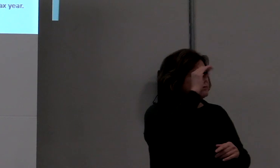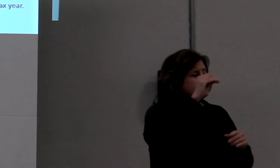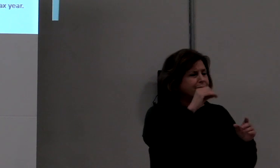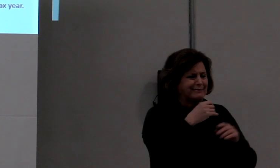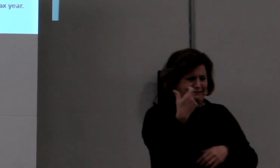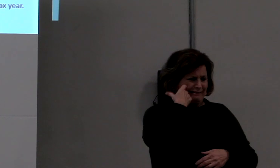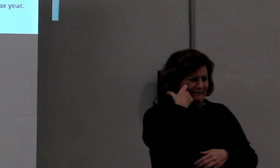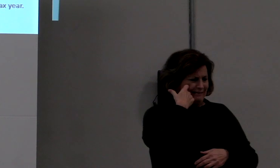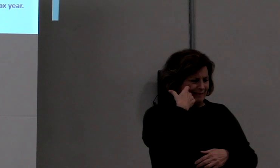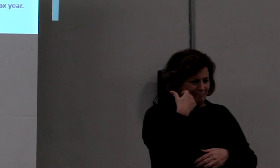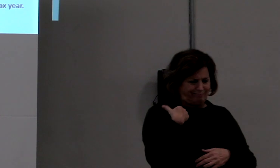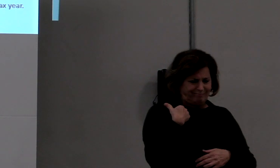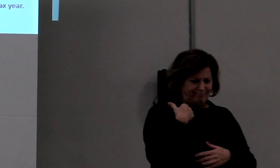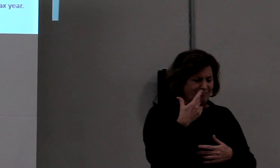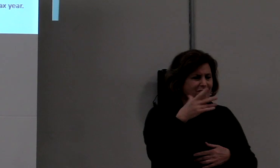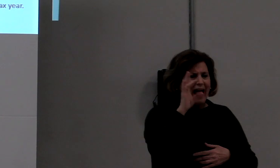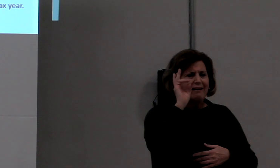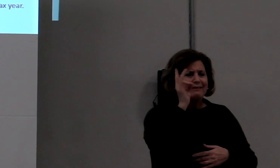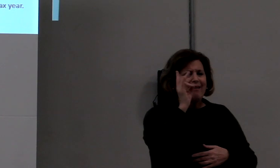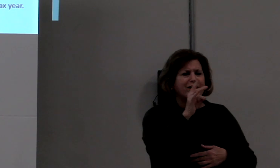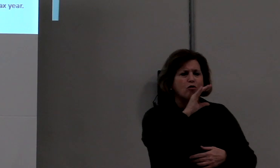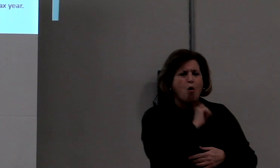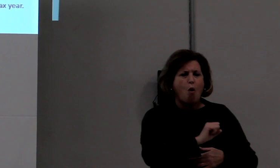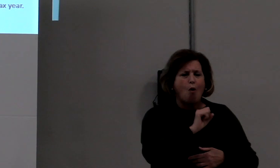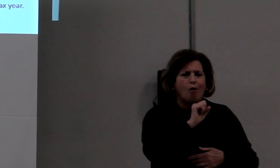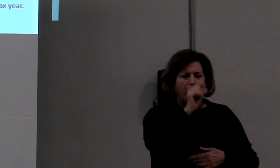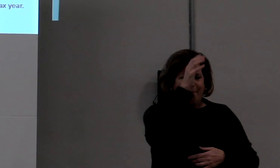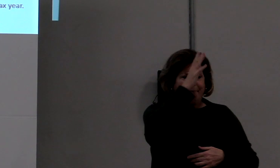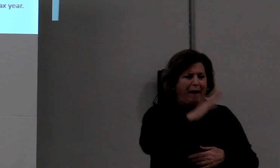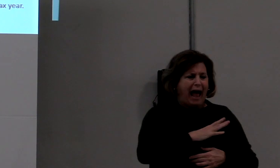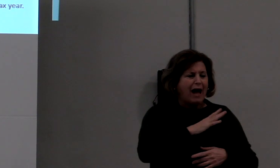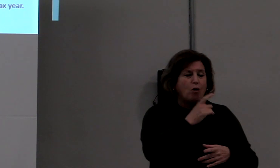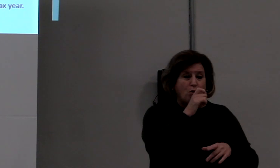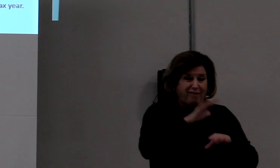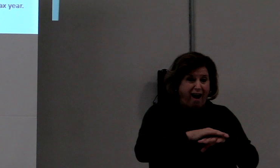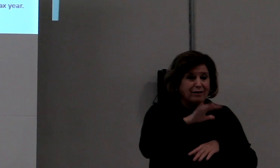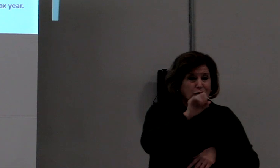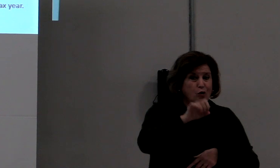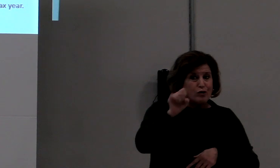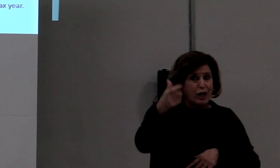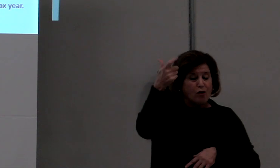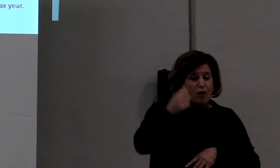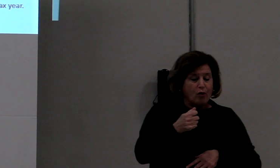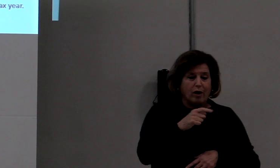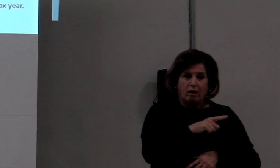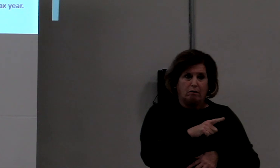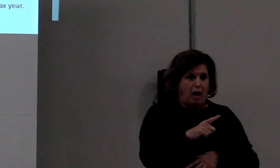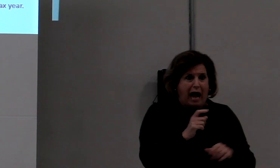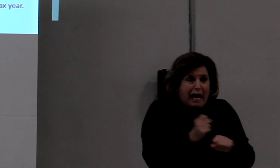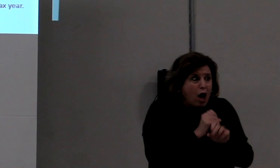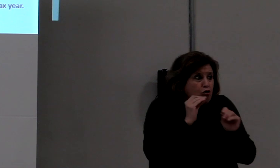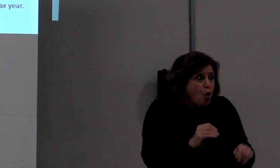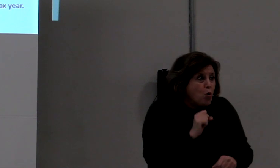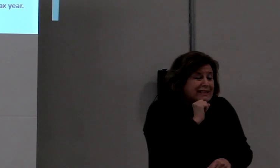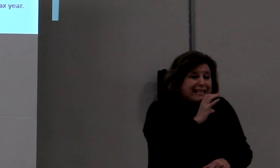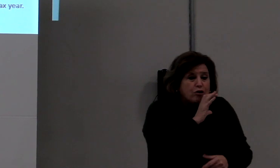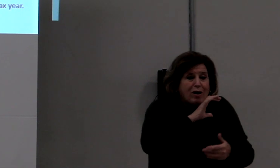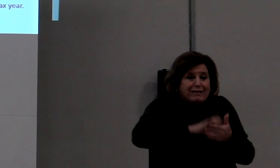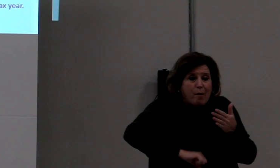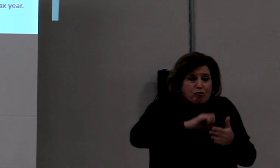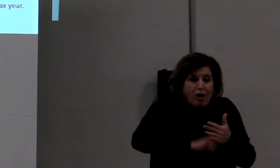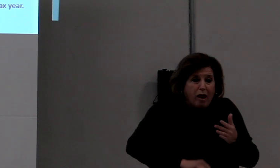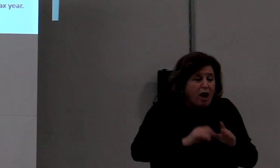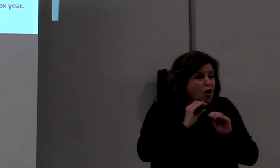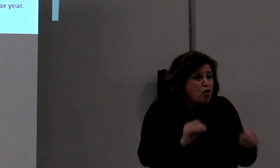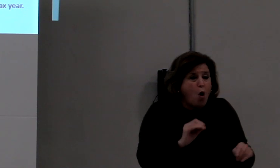on Tuesday, 70-year-old gentleman on Social Security that was not receiving the senior exemption, was not receiving